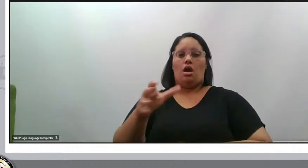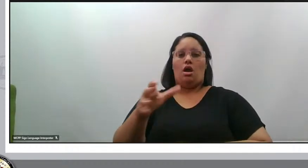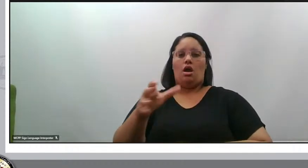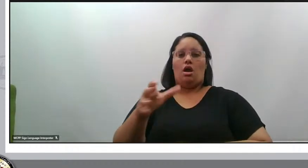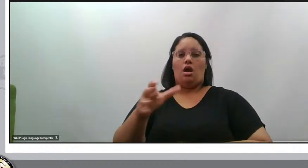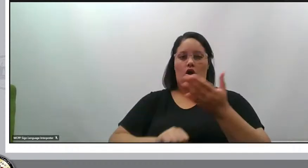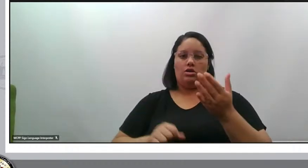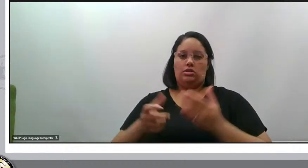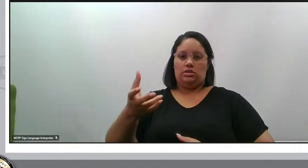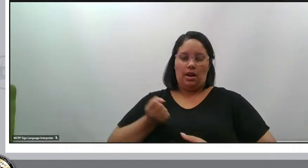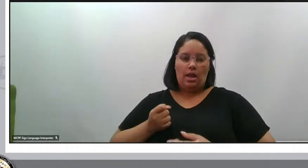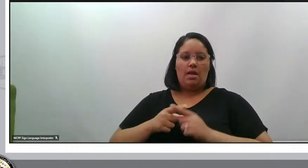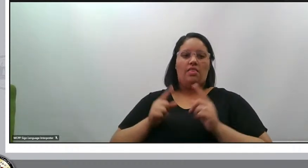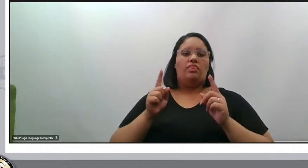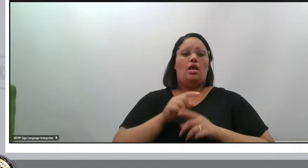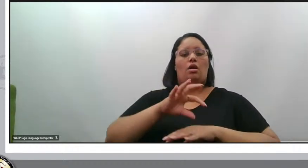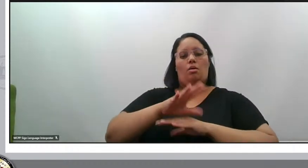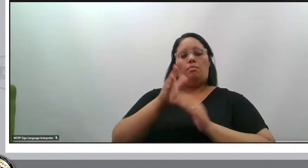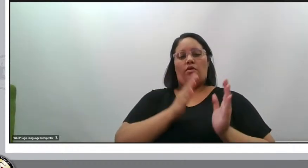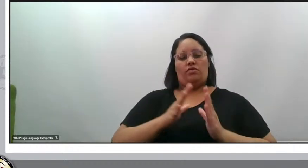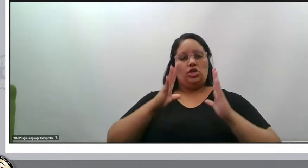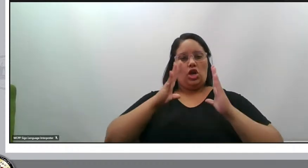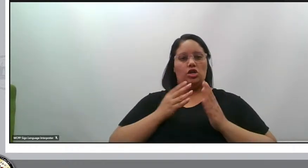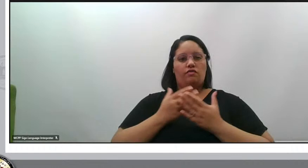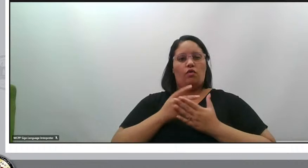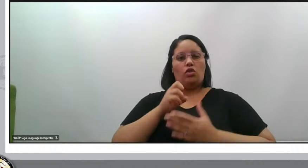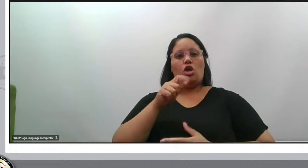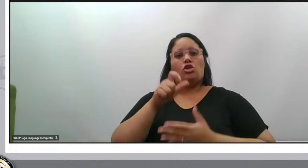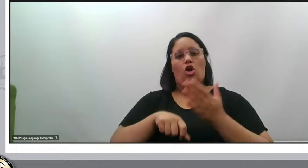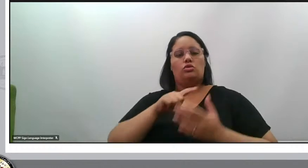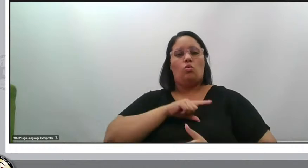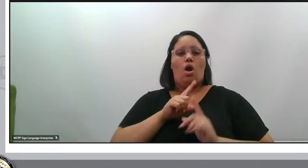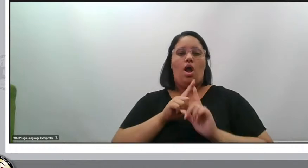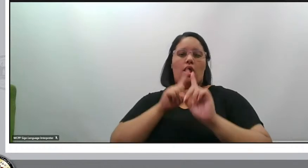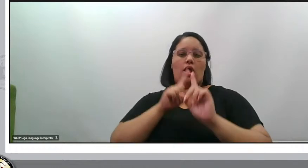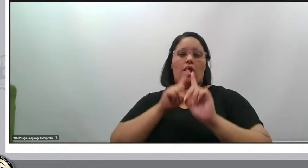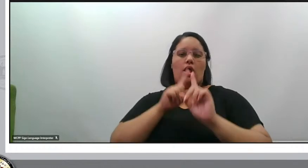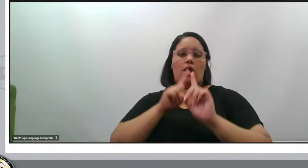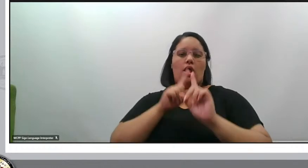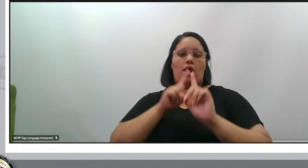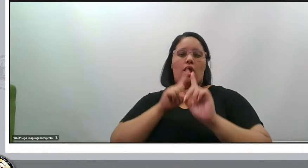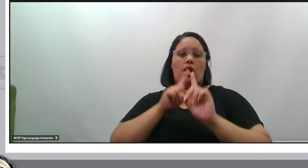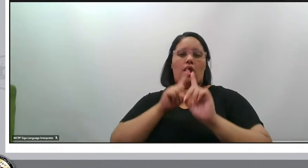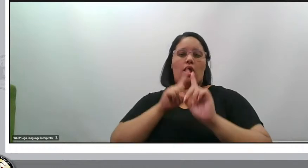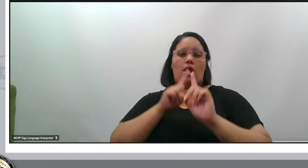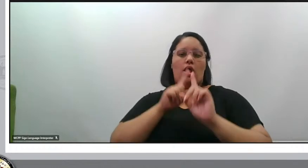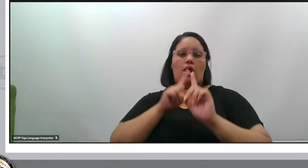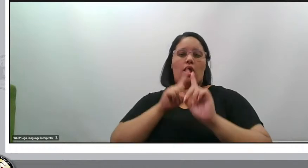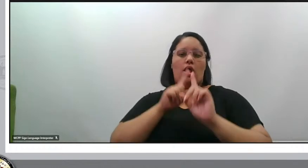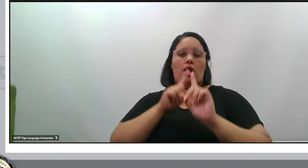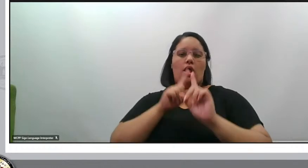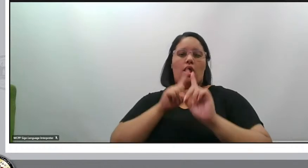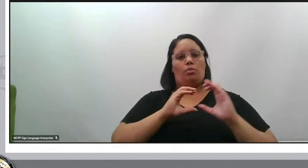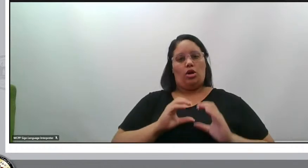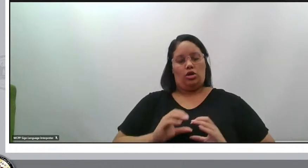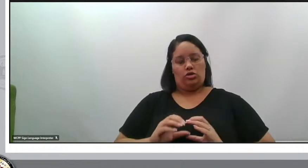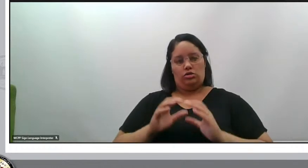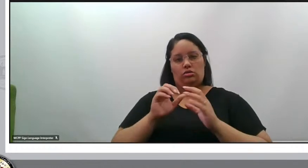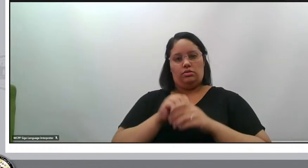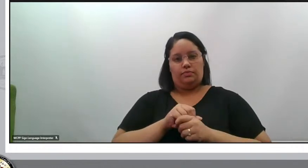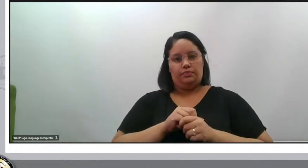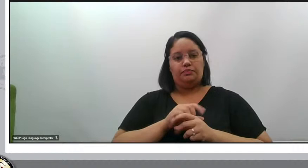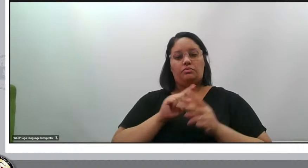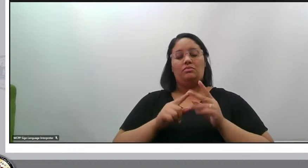provision specifically for data cost due to the due to remote working, and that falls under the line item communication, the data fees. With